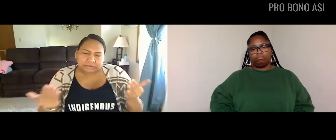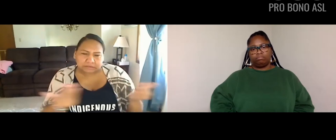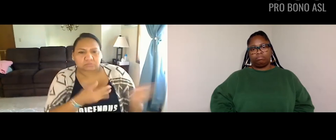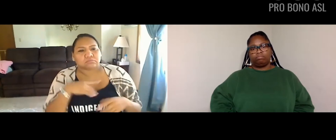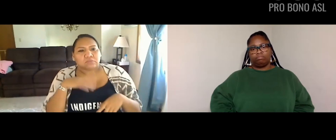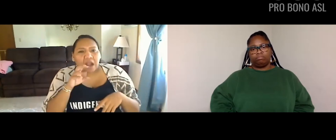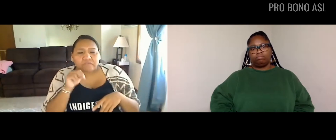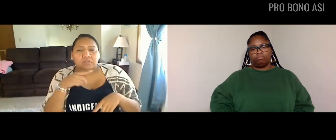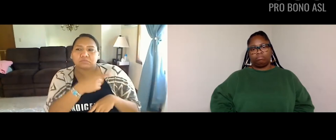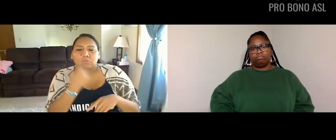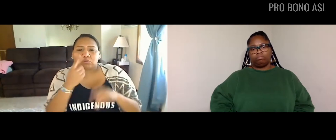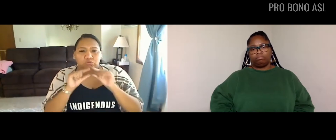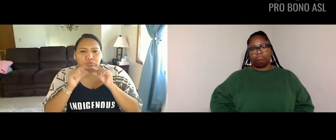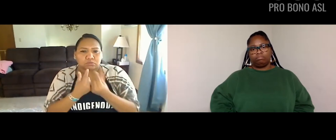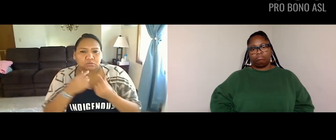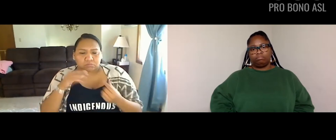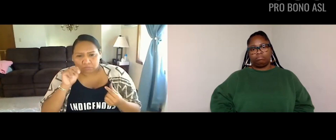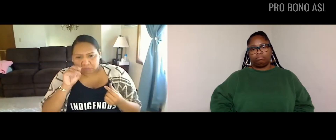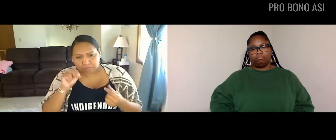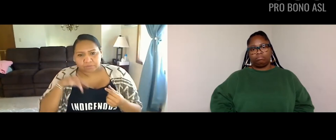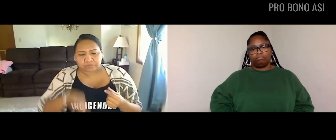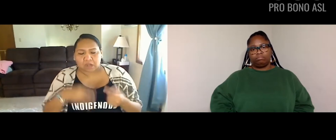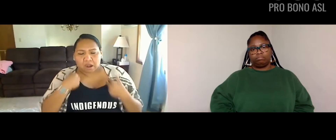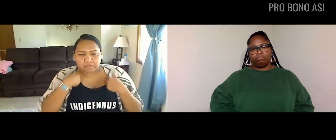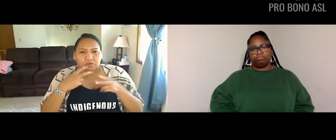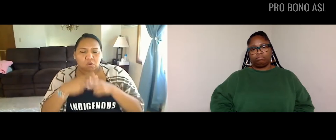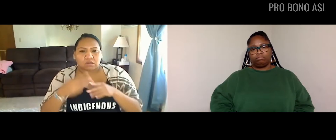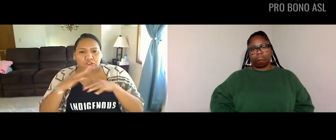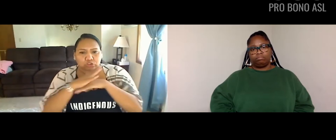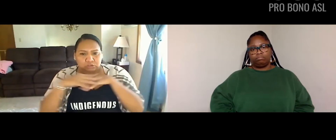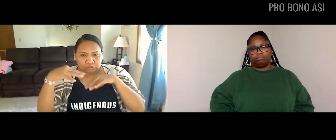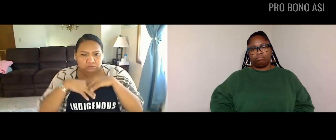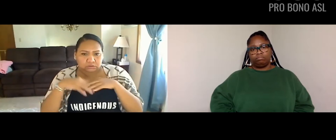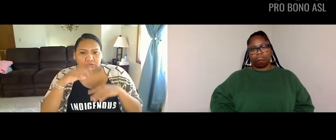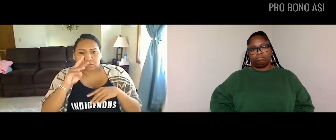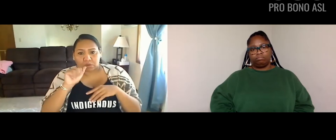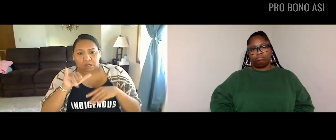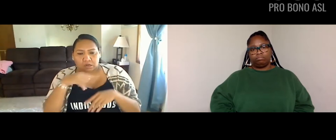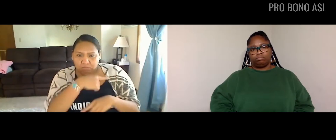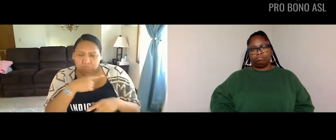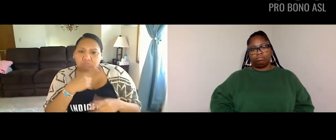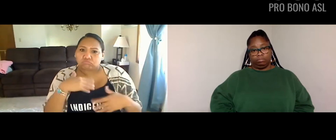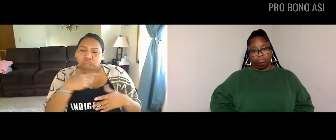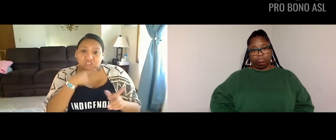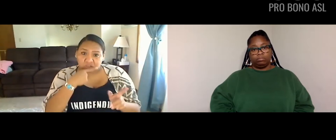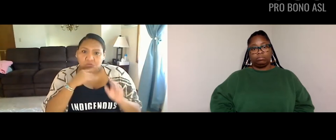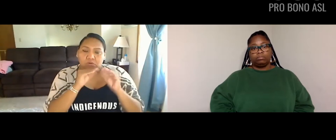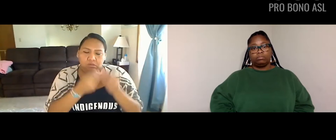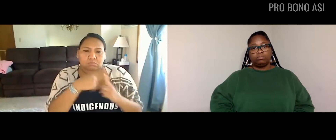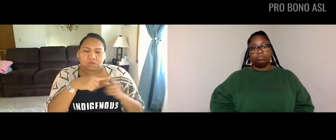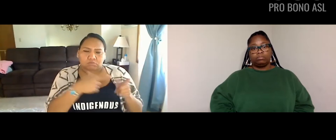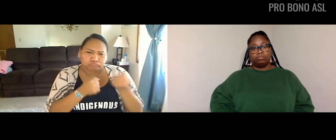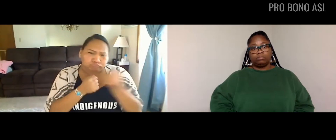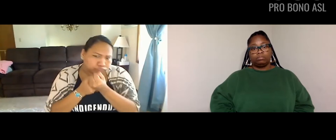There's not a lot of motivation behind that. And I keep trying to encourage people. There is one group that I'm connected with